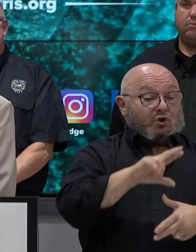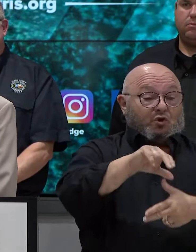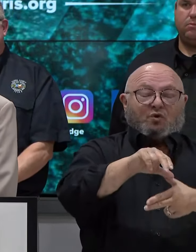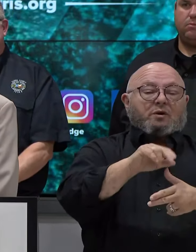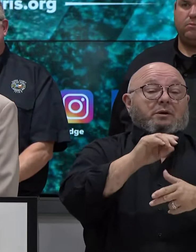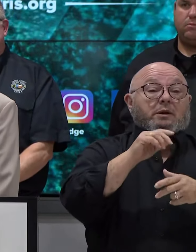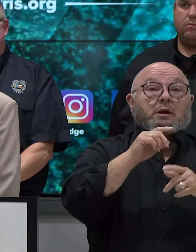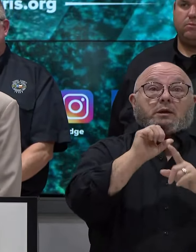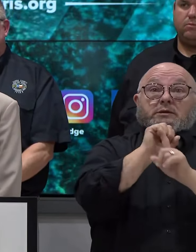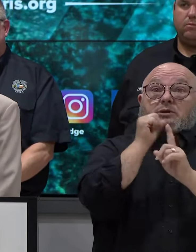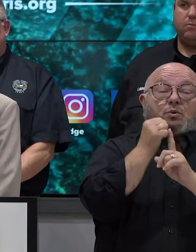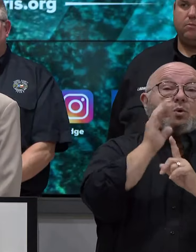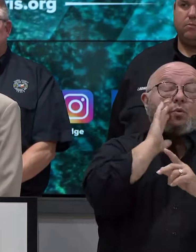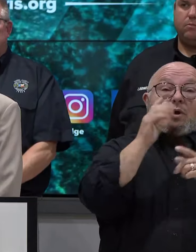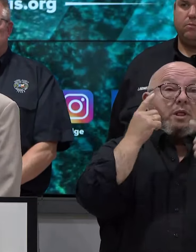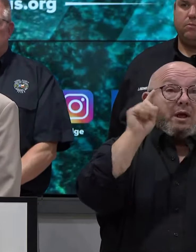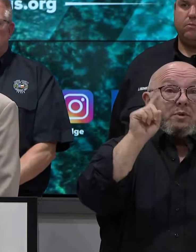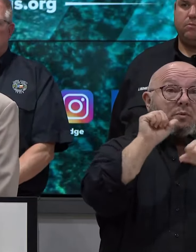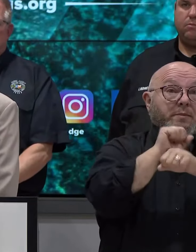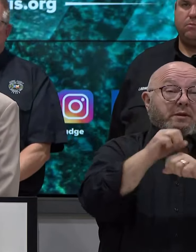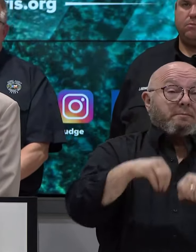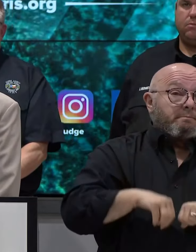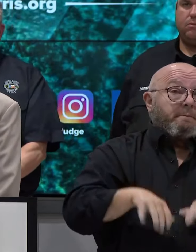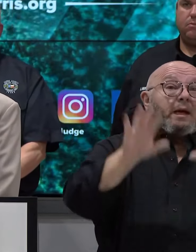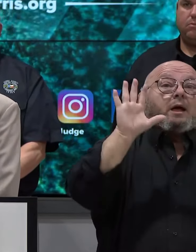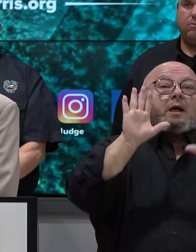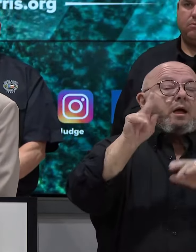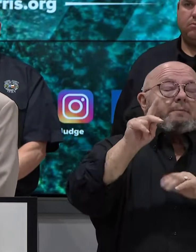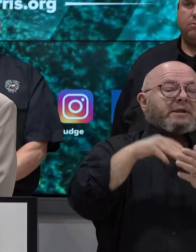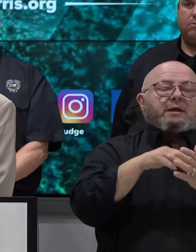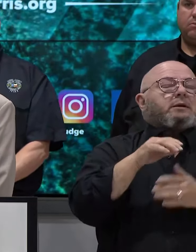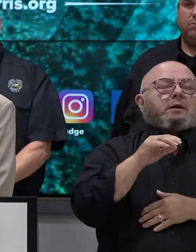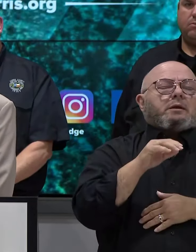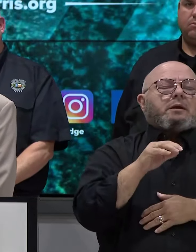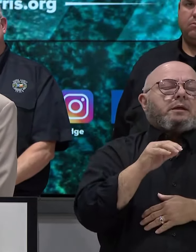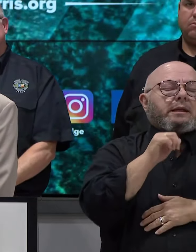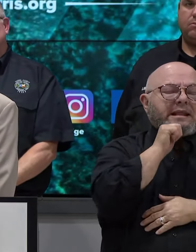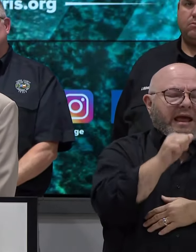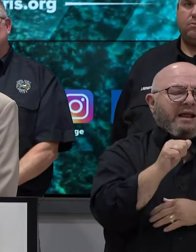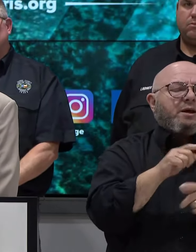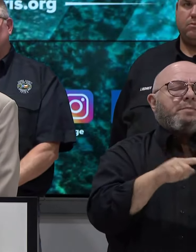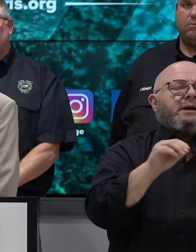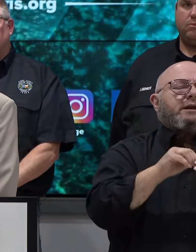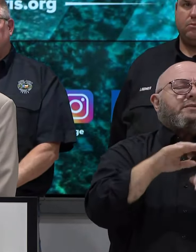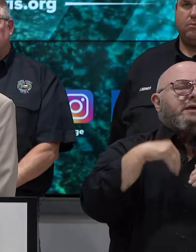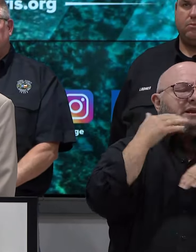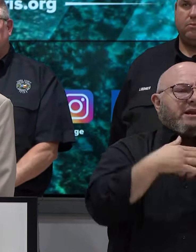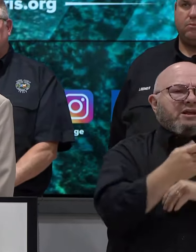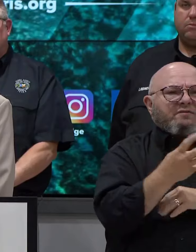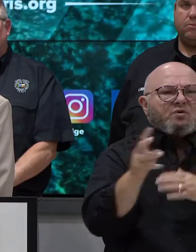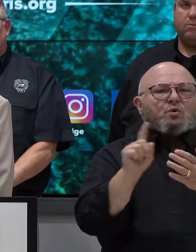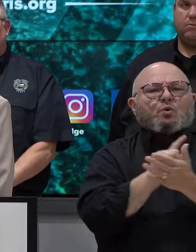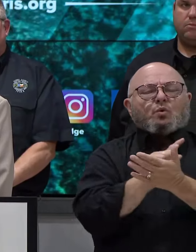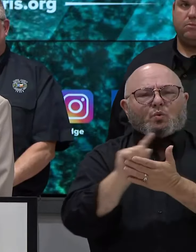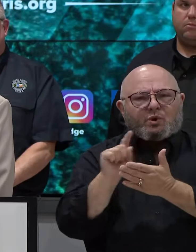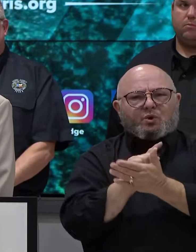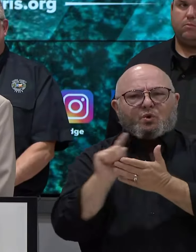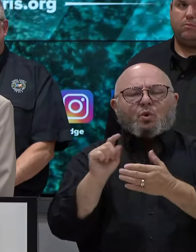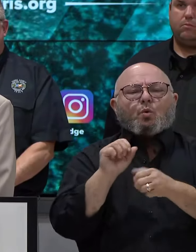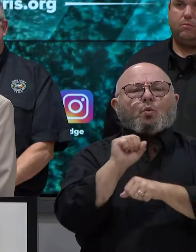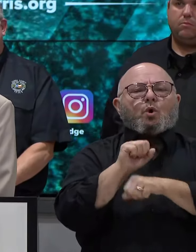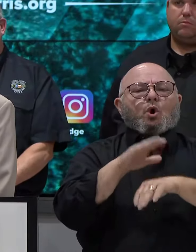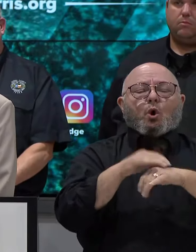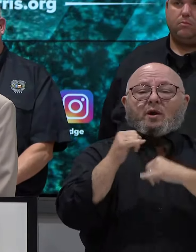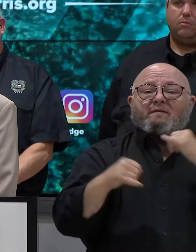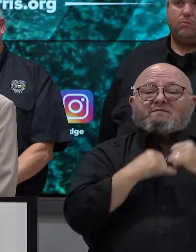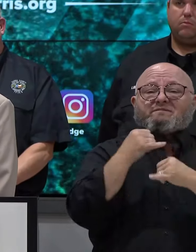particular situation, but it should be coming in the next few weeks. And then we're going to be we're also working on a final